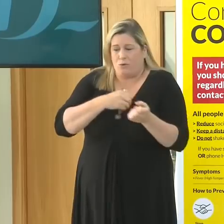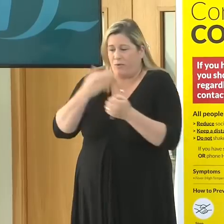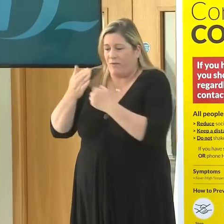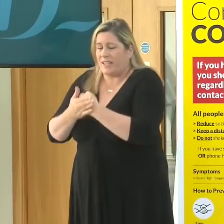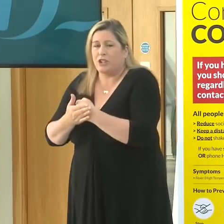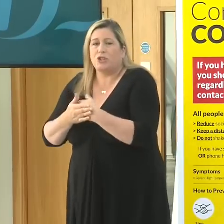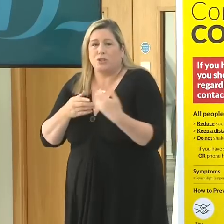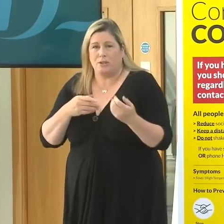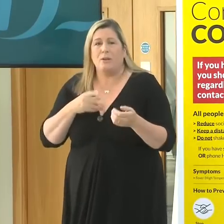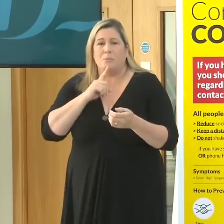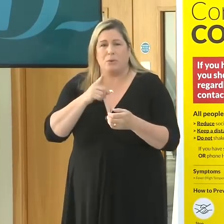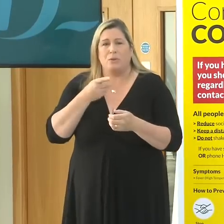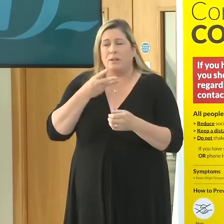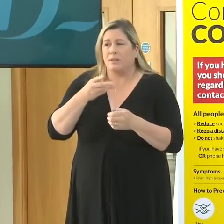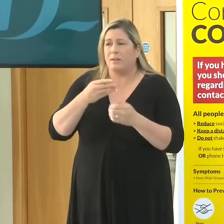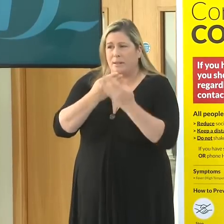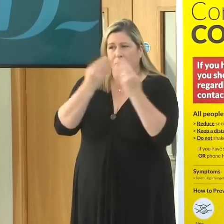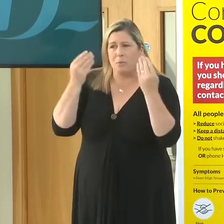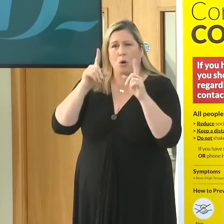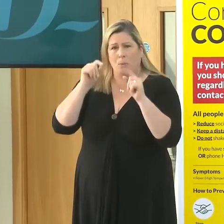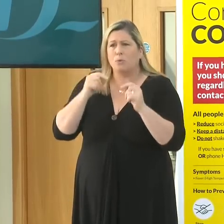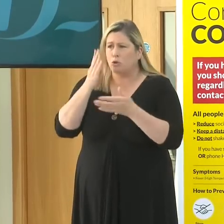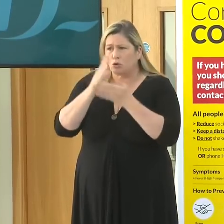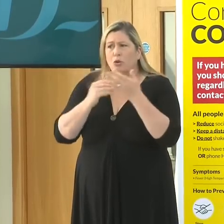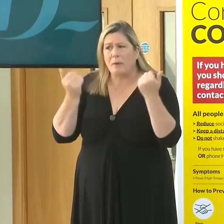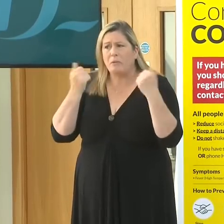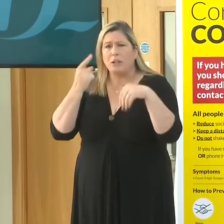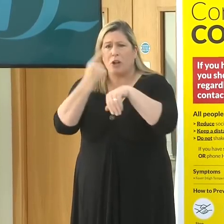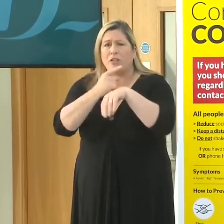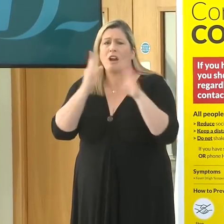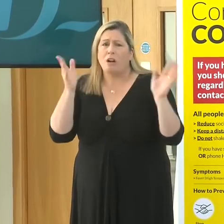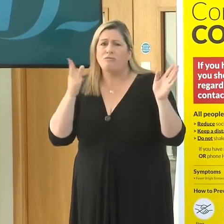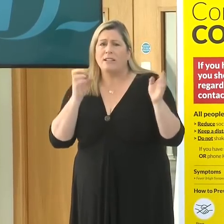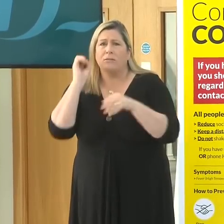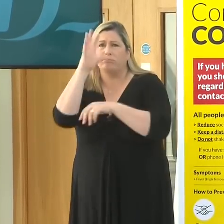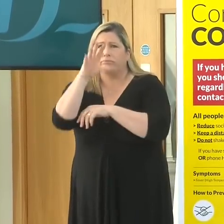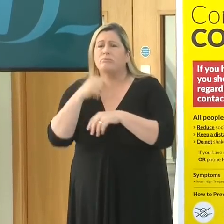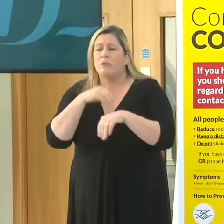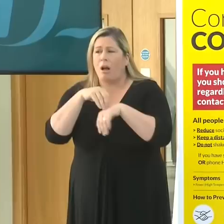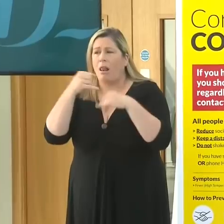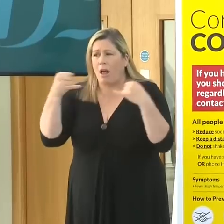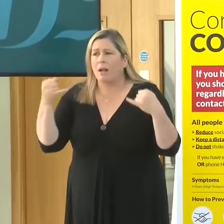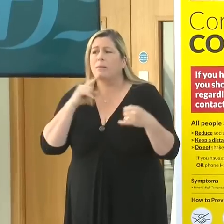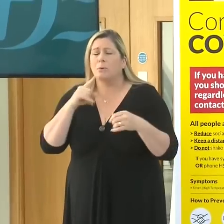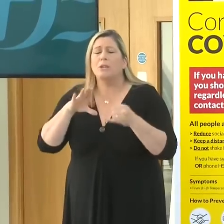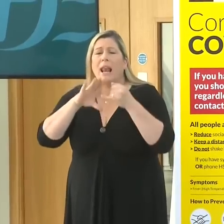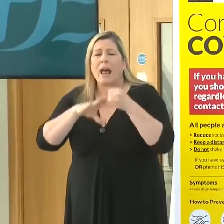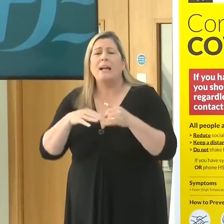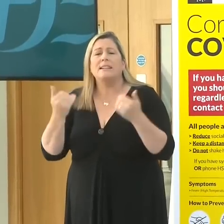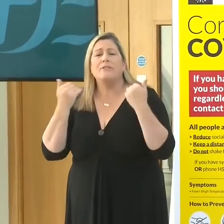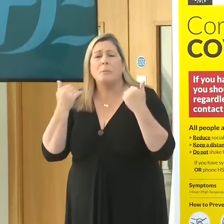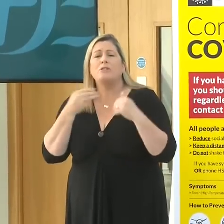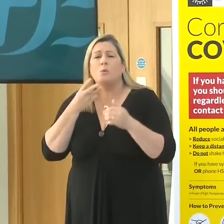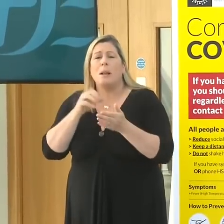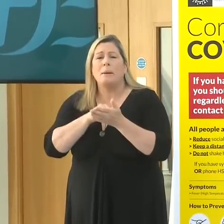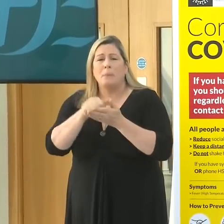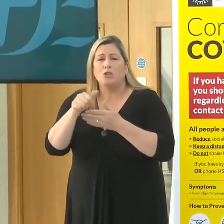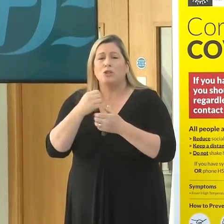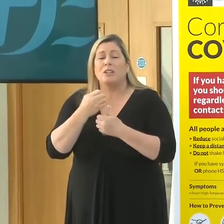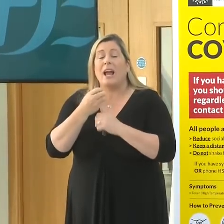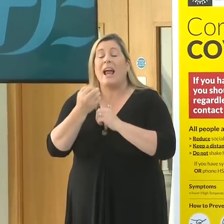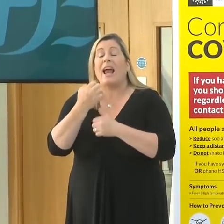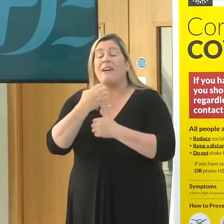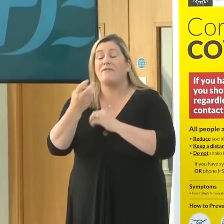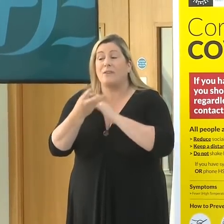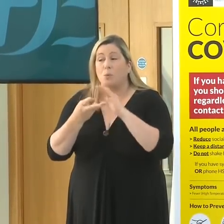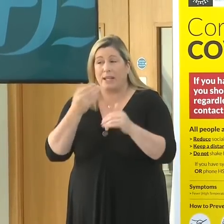Yeah, the dashboard will be available from this evening. There's some up already. There will be extra on it now, but that last one will be published on a rolling weekly